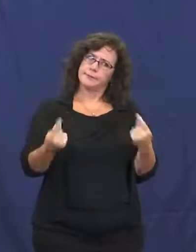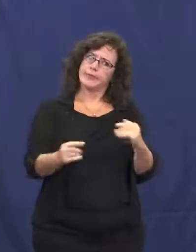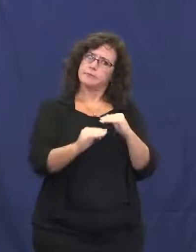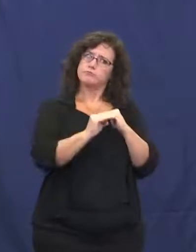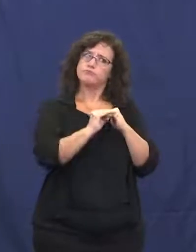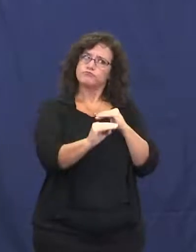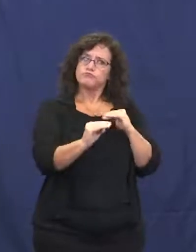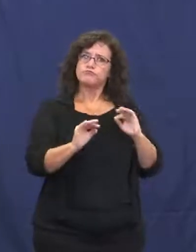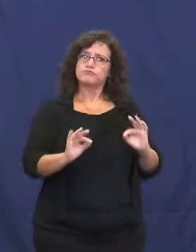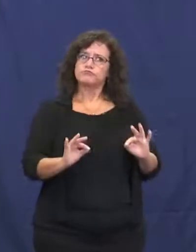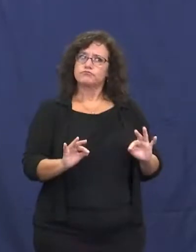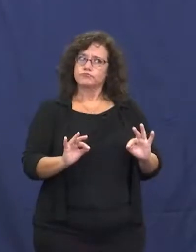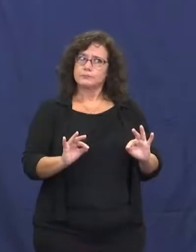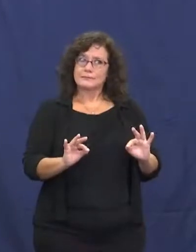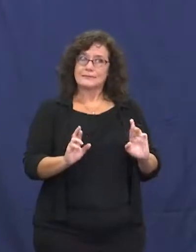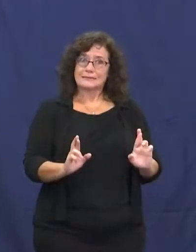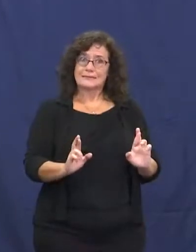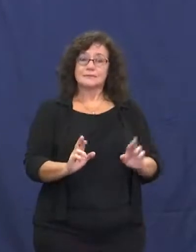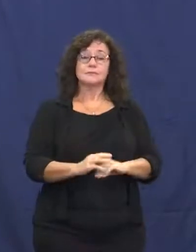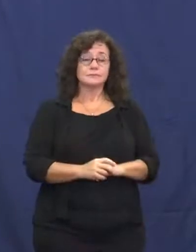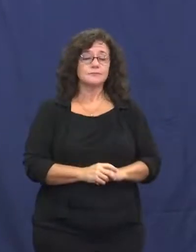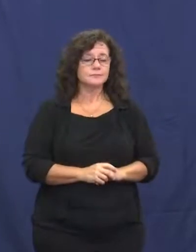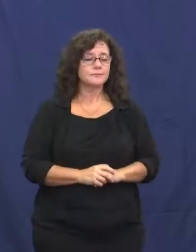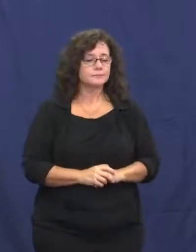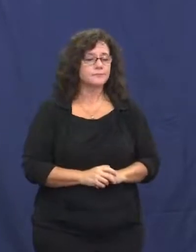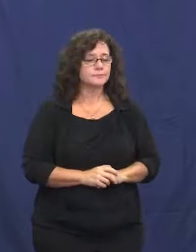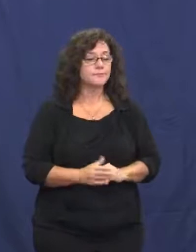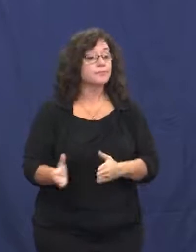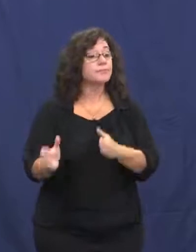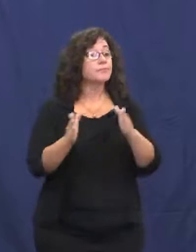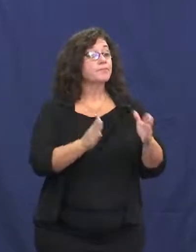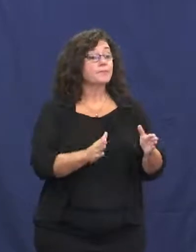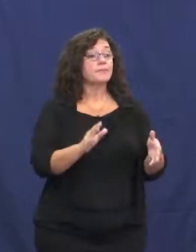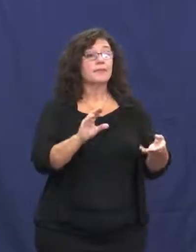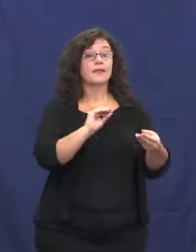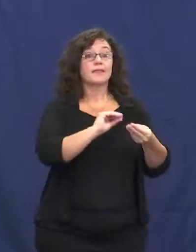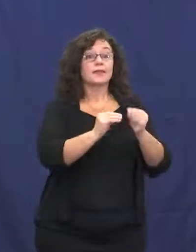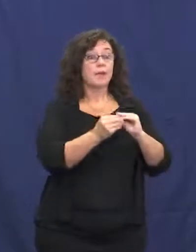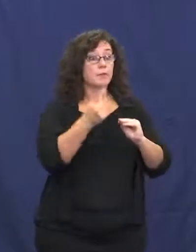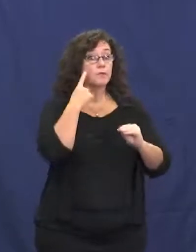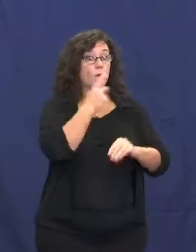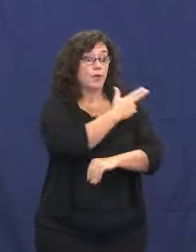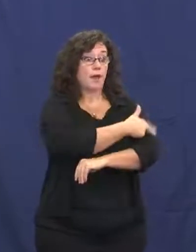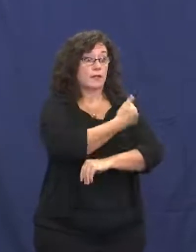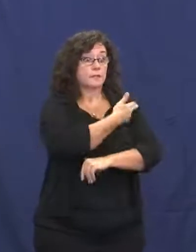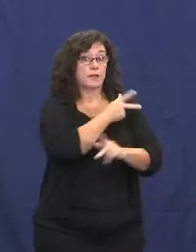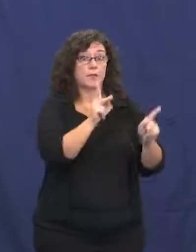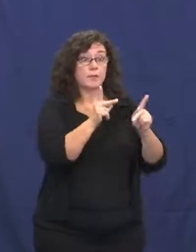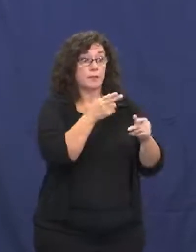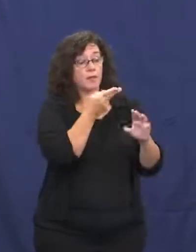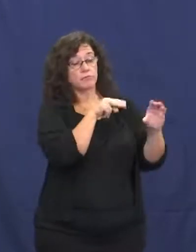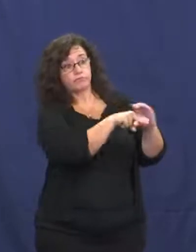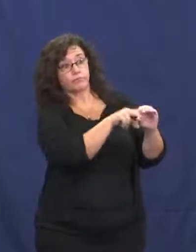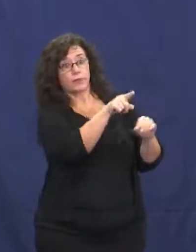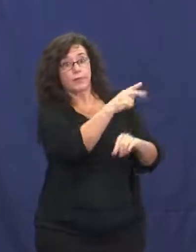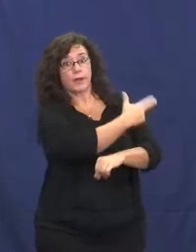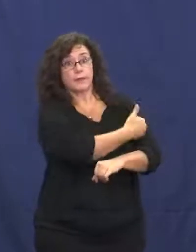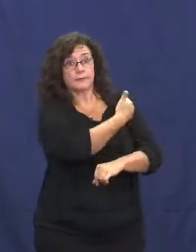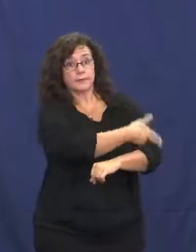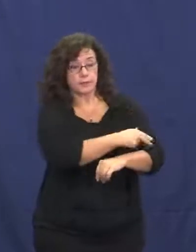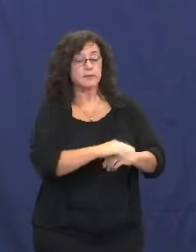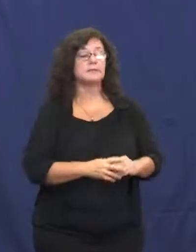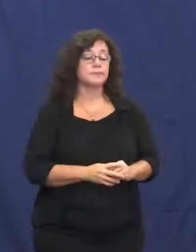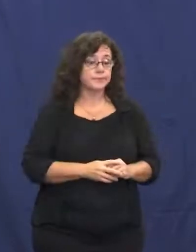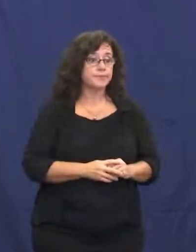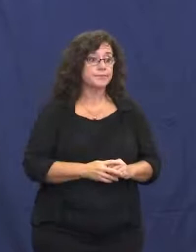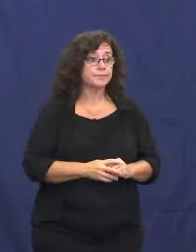additional deaths. In terms of our hospital numbers, we're reporting that our area